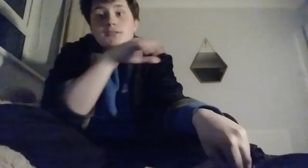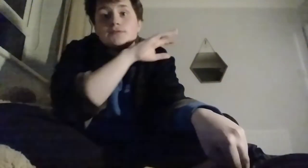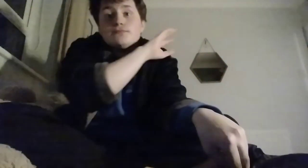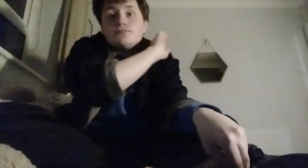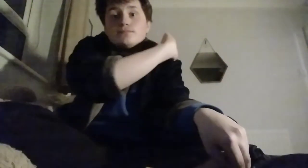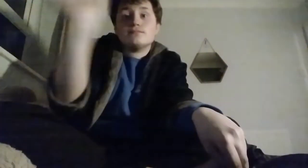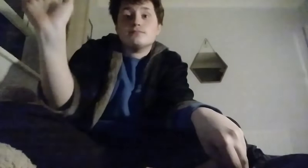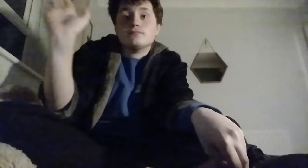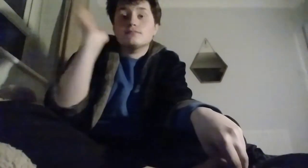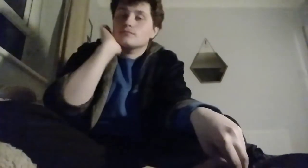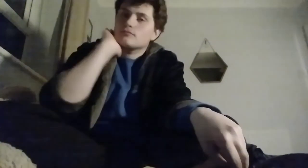love, I can't take your